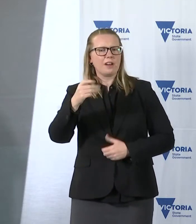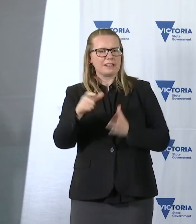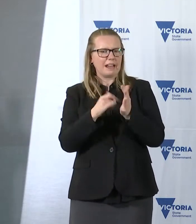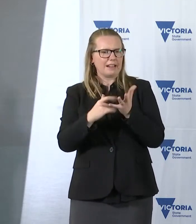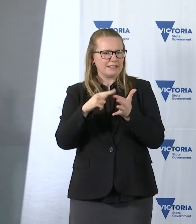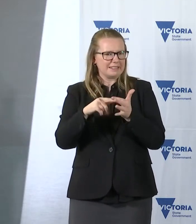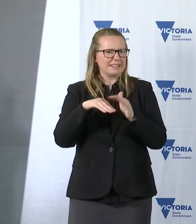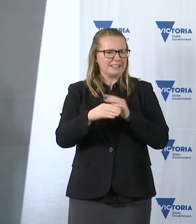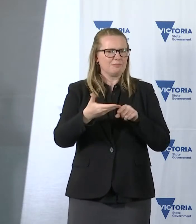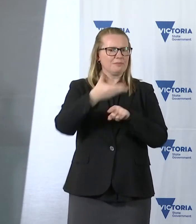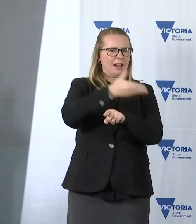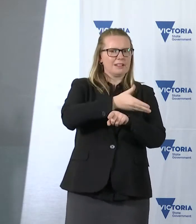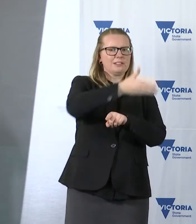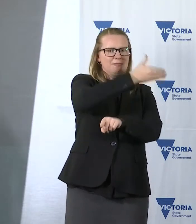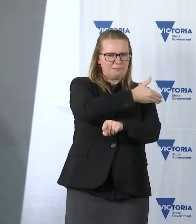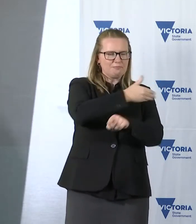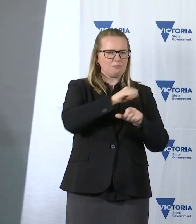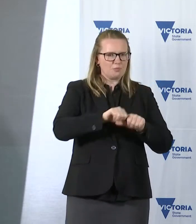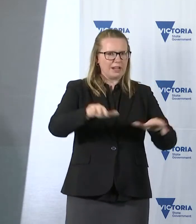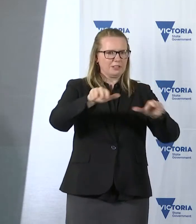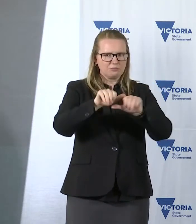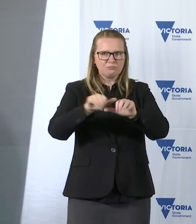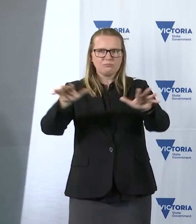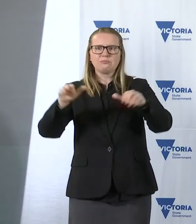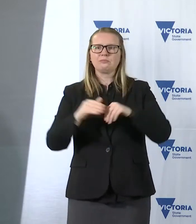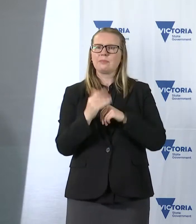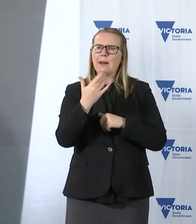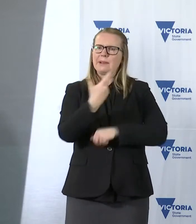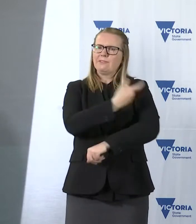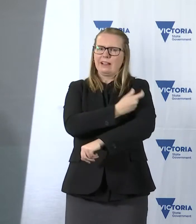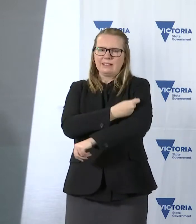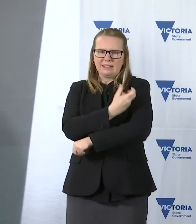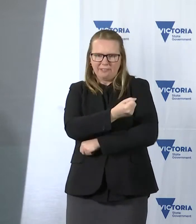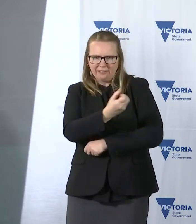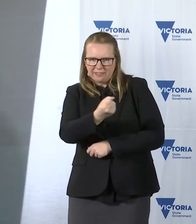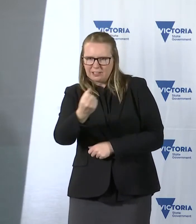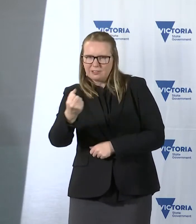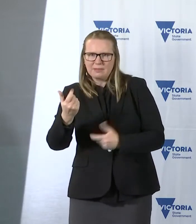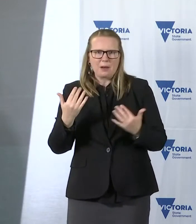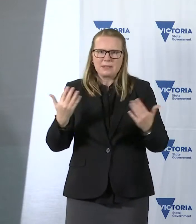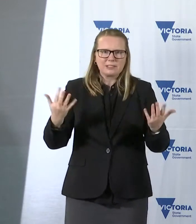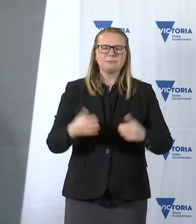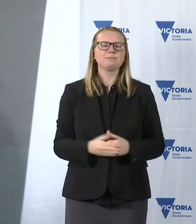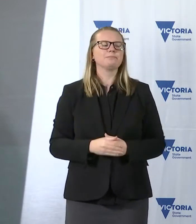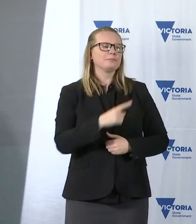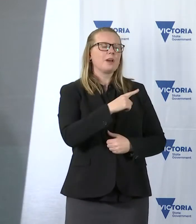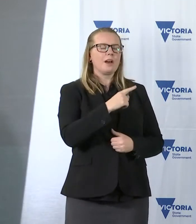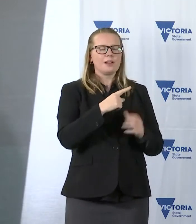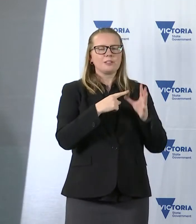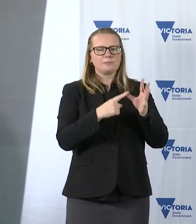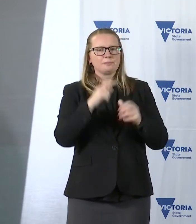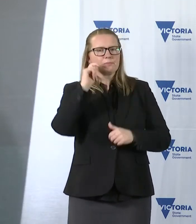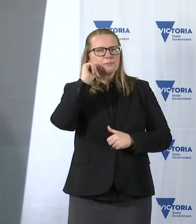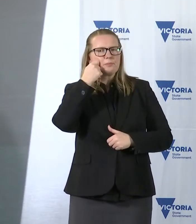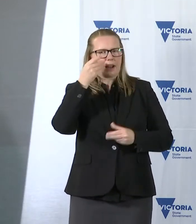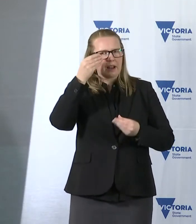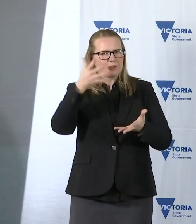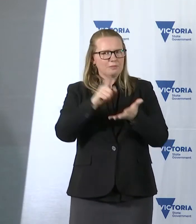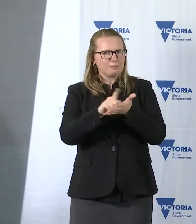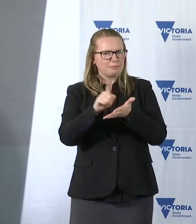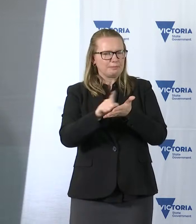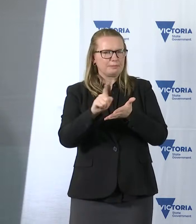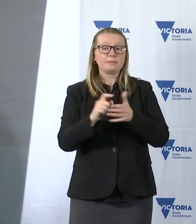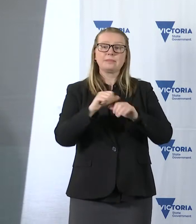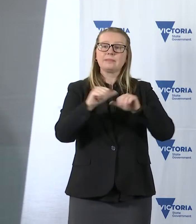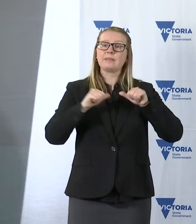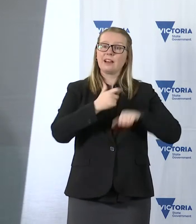community outbreaks? We can come back to you with that. Look, in general, the vaccination rates for our